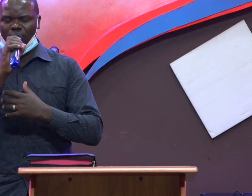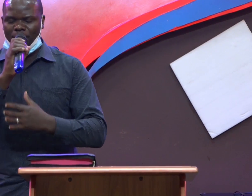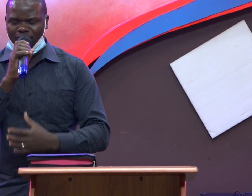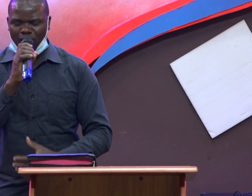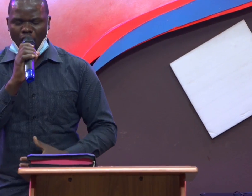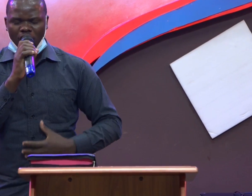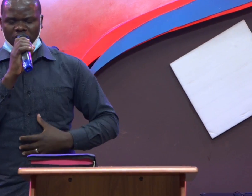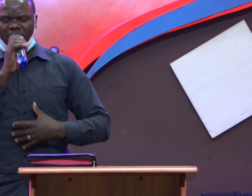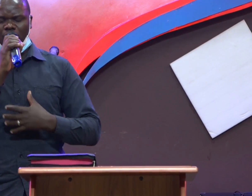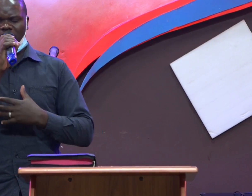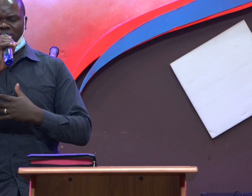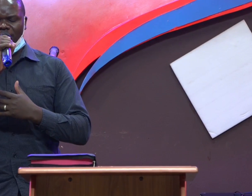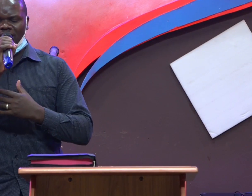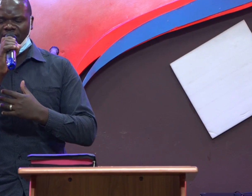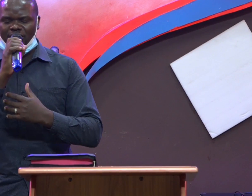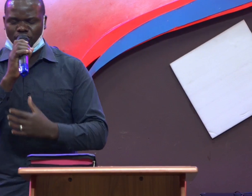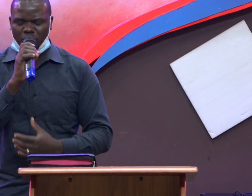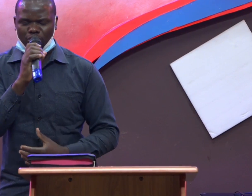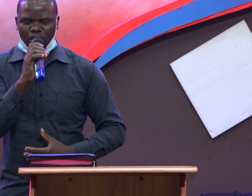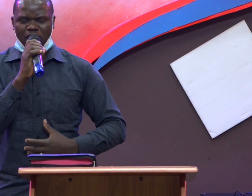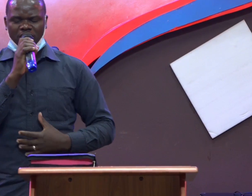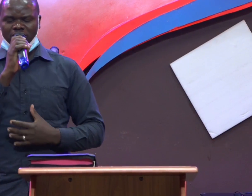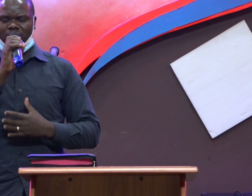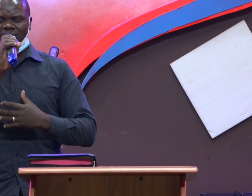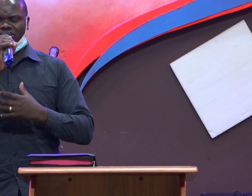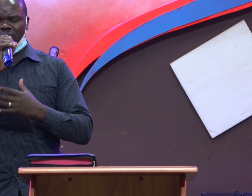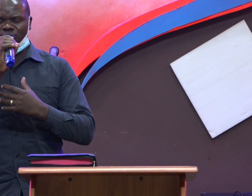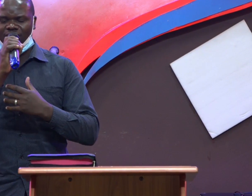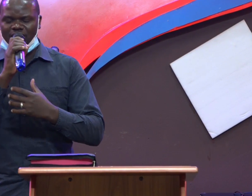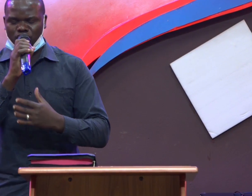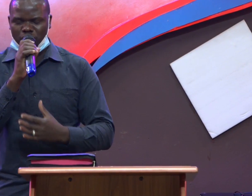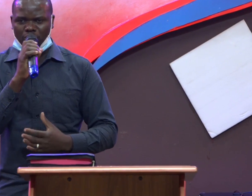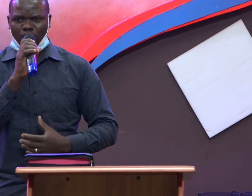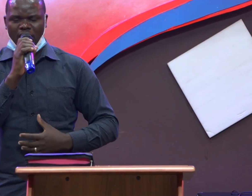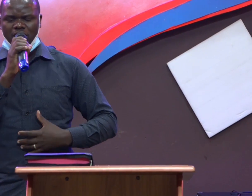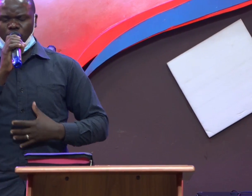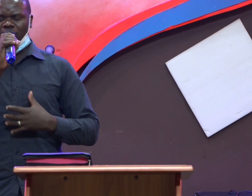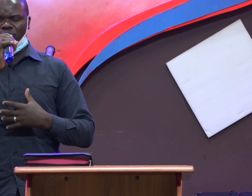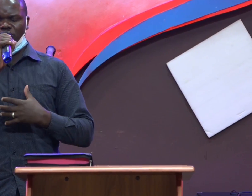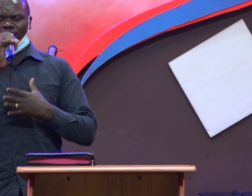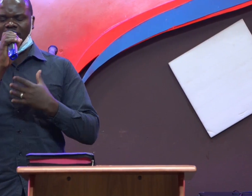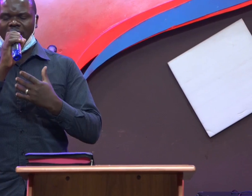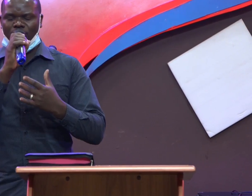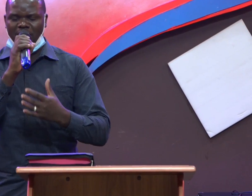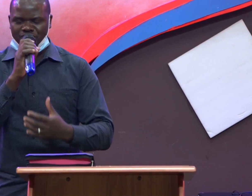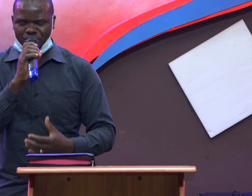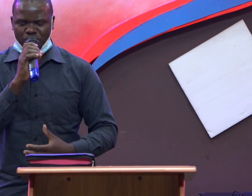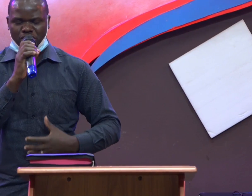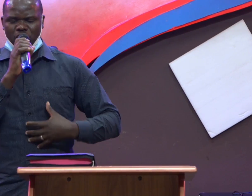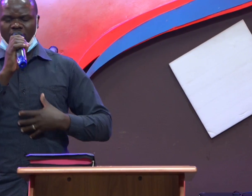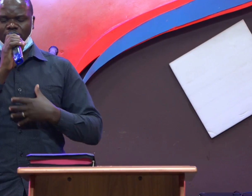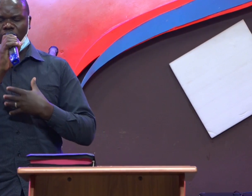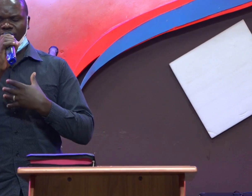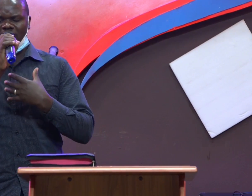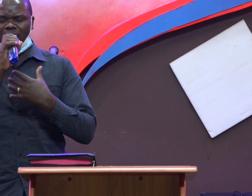may develop, heavenly Lord, in our inner man, heavenly King of glory. In many times, heavenly King of glory, we have been overcome by